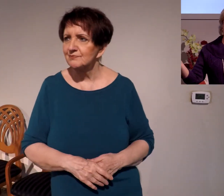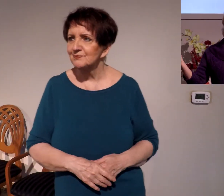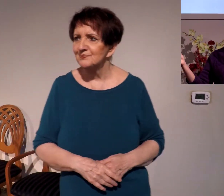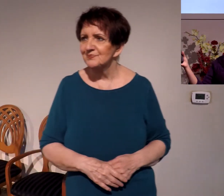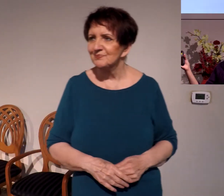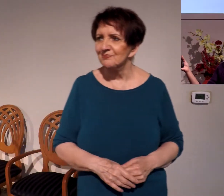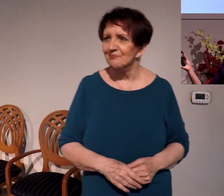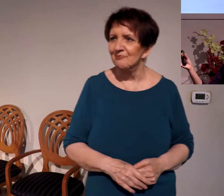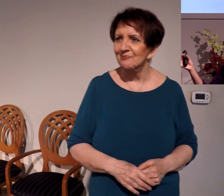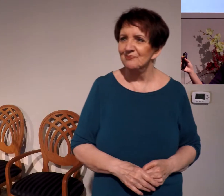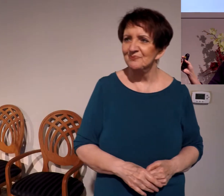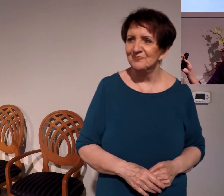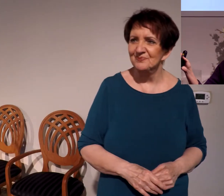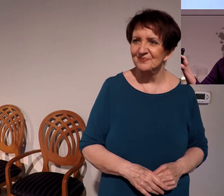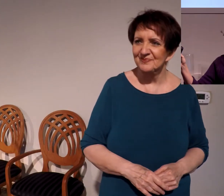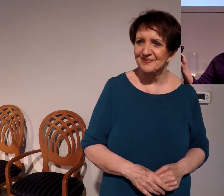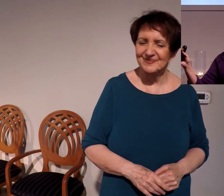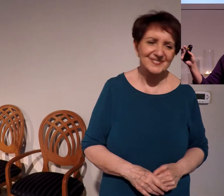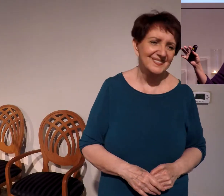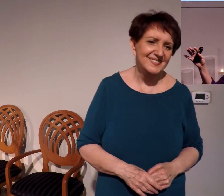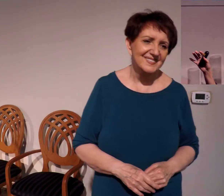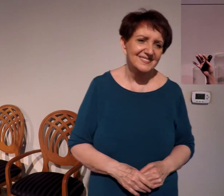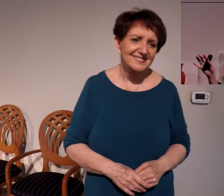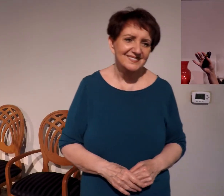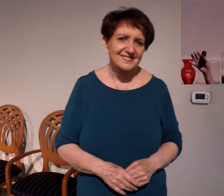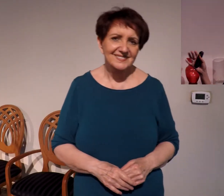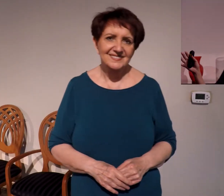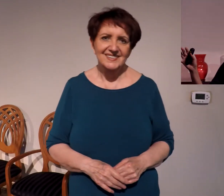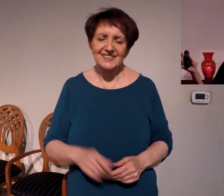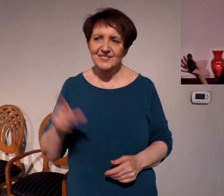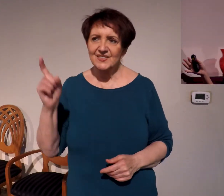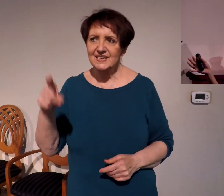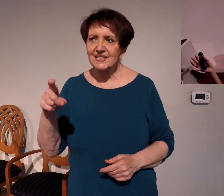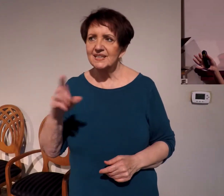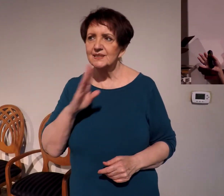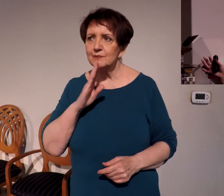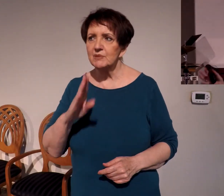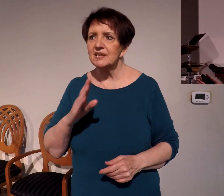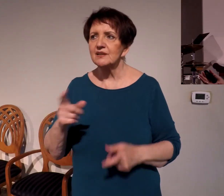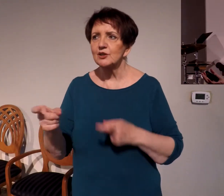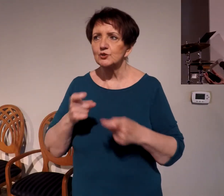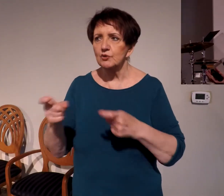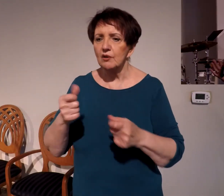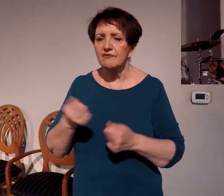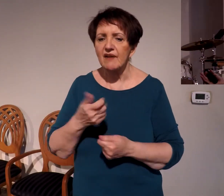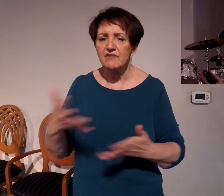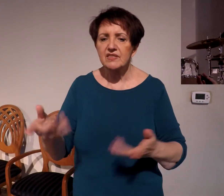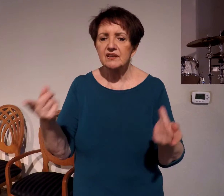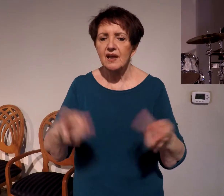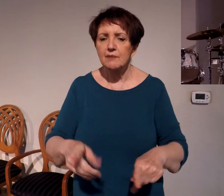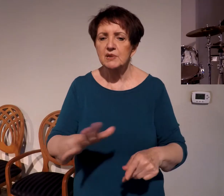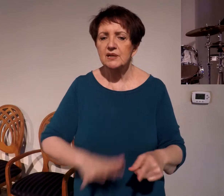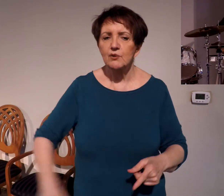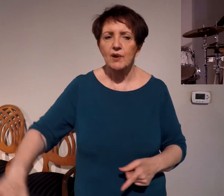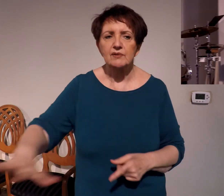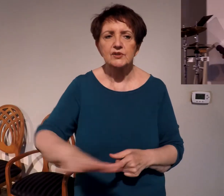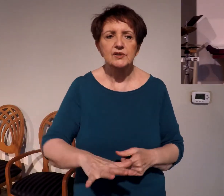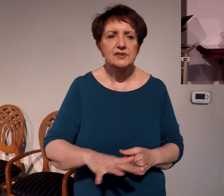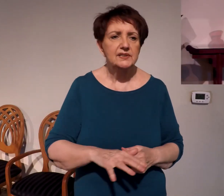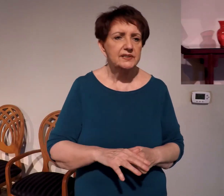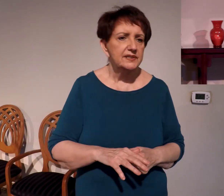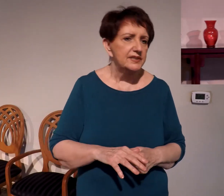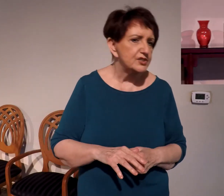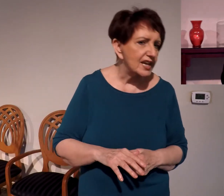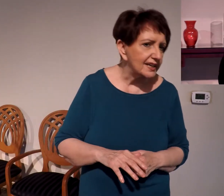Could you say that louder? Yes, I said the need to be in complete control of everything that goes on, even when I'm not around.